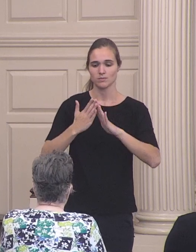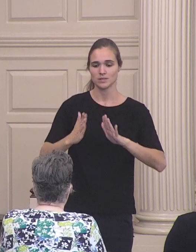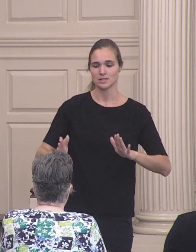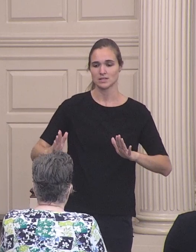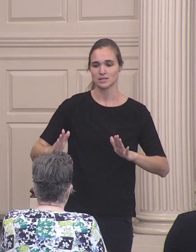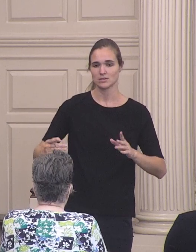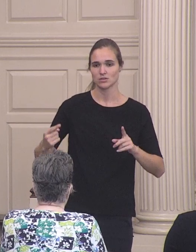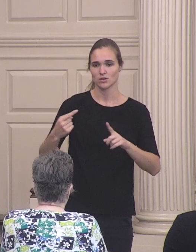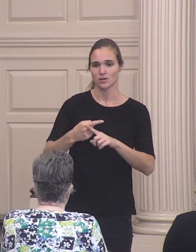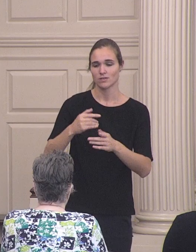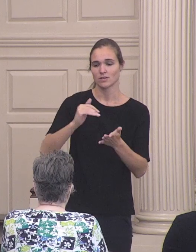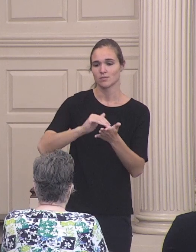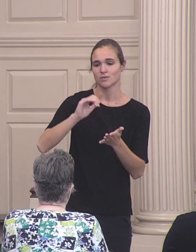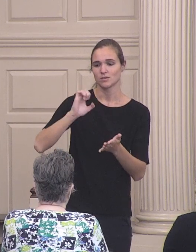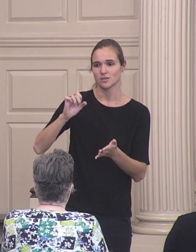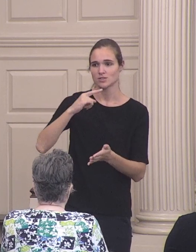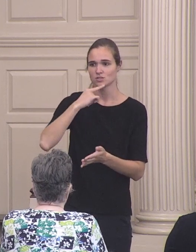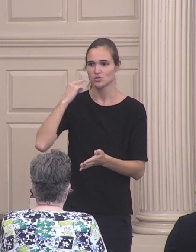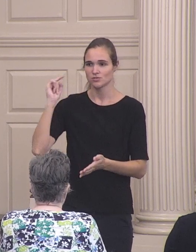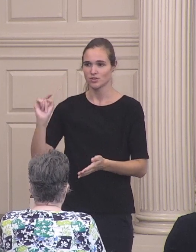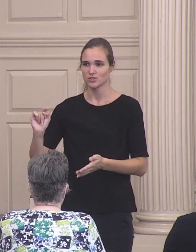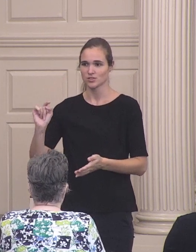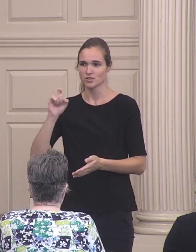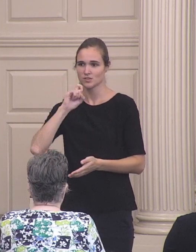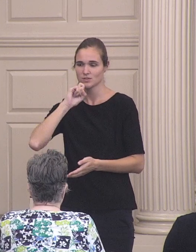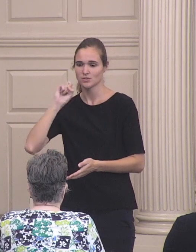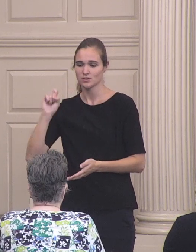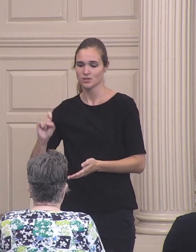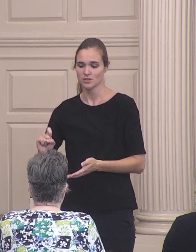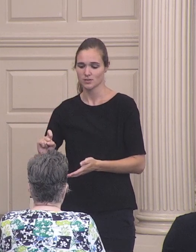in the Middle East and in Russia, Ukraine.